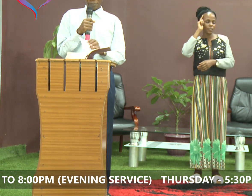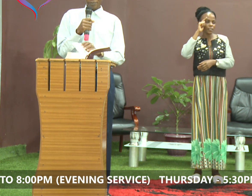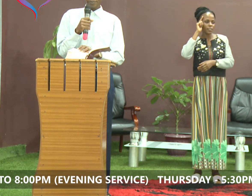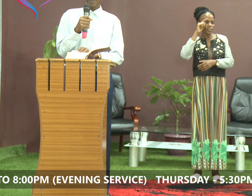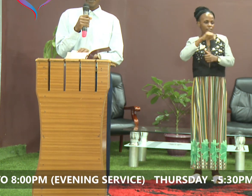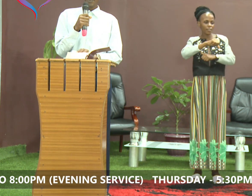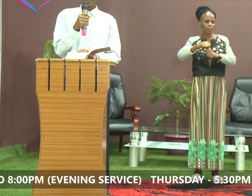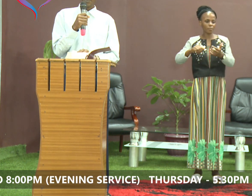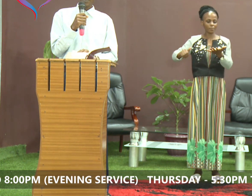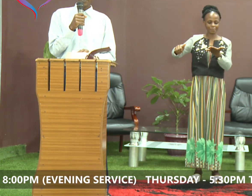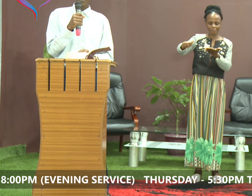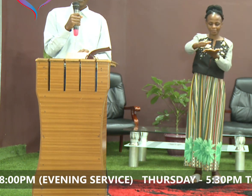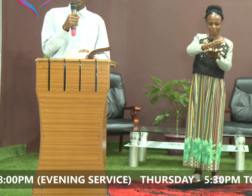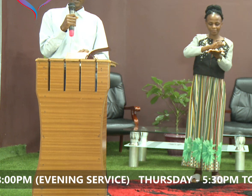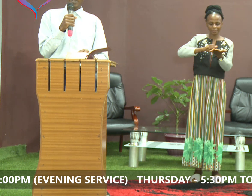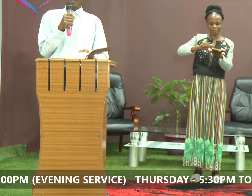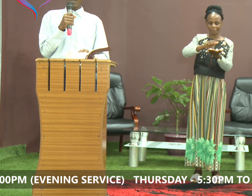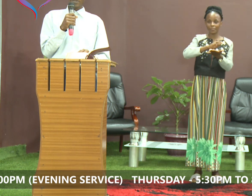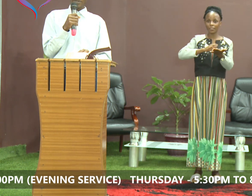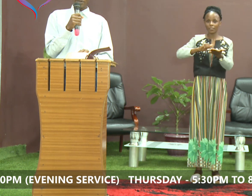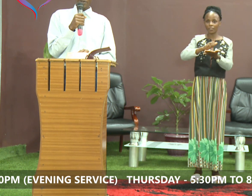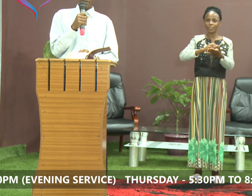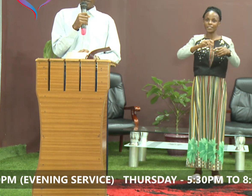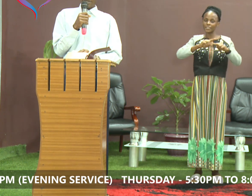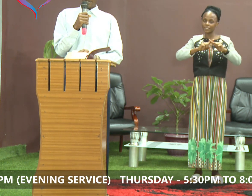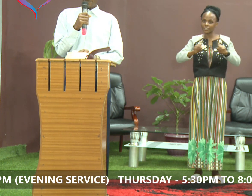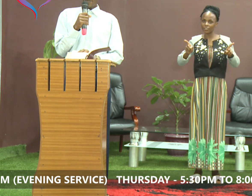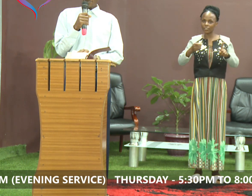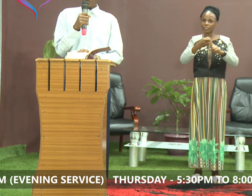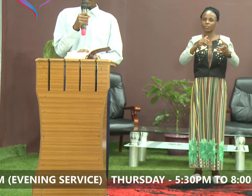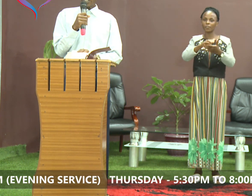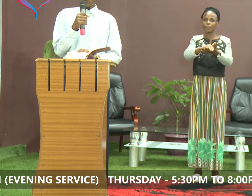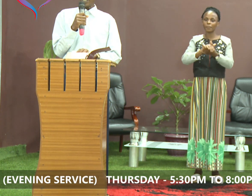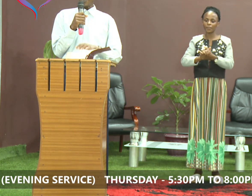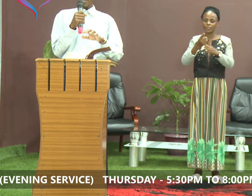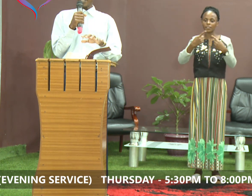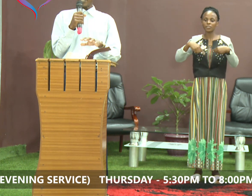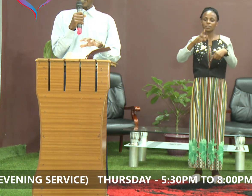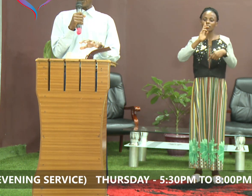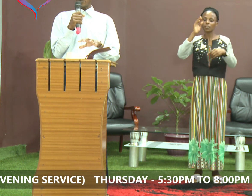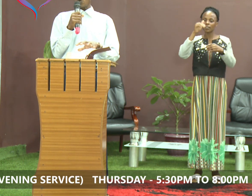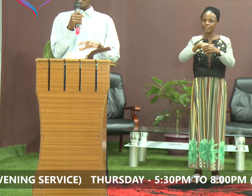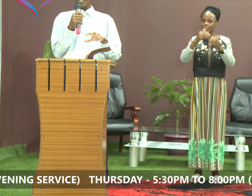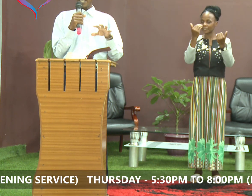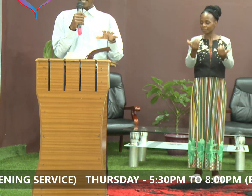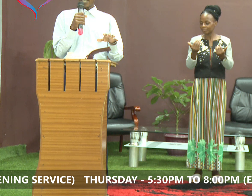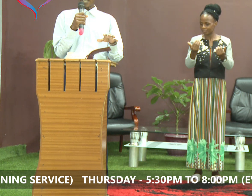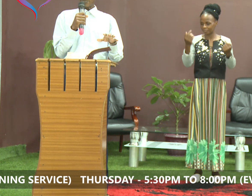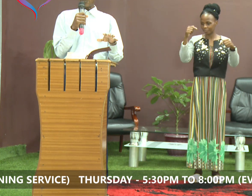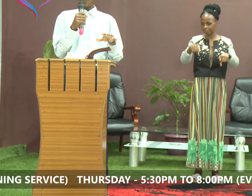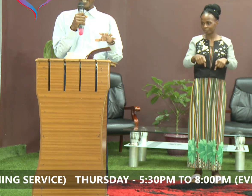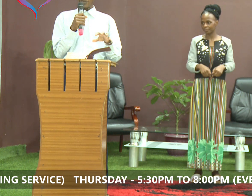environment gye bwina yali yanjawuloko ku bufumbo bwe tulimu for olwaleero. the environment in which the marriage in chapter 2 was